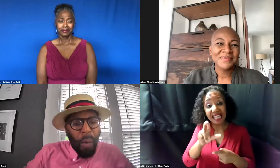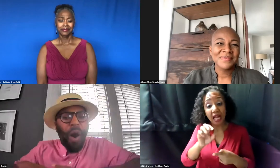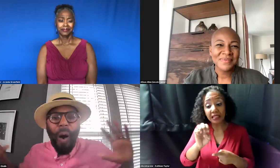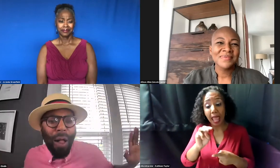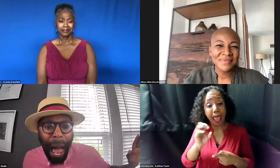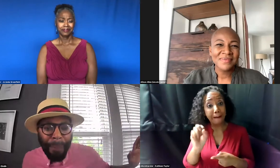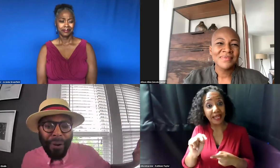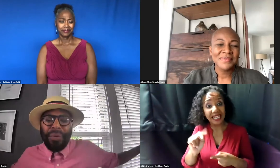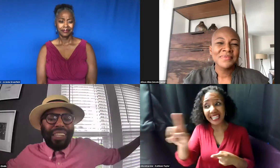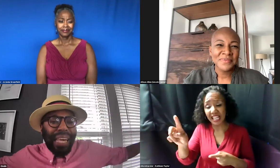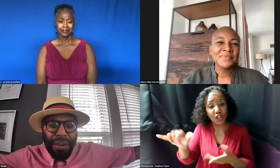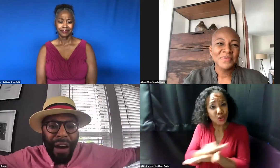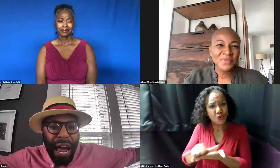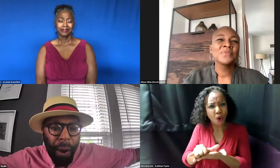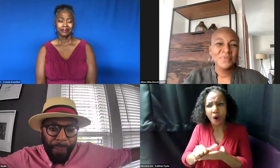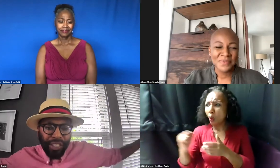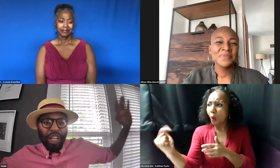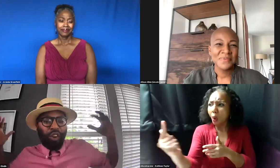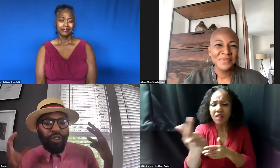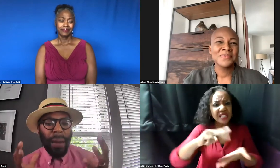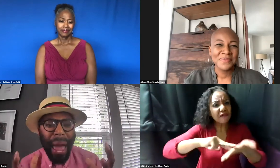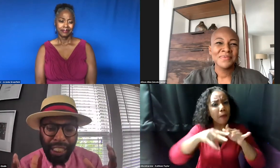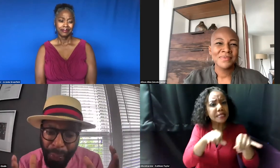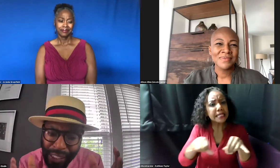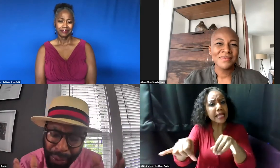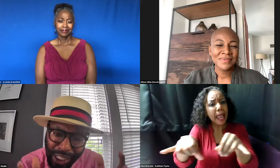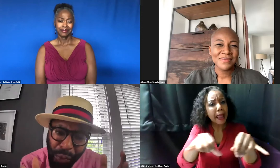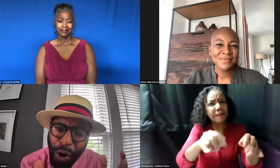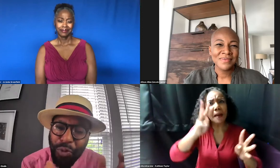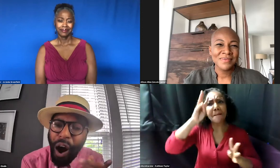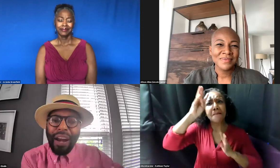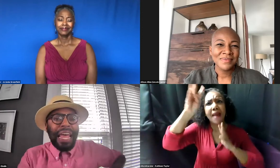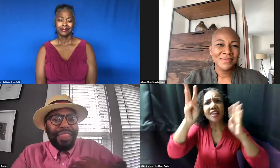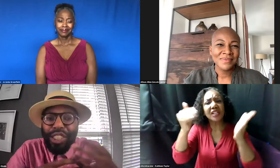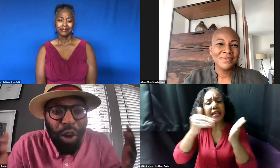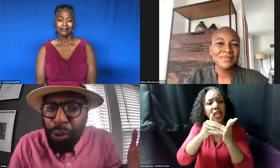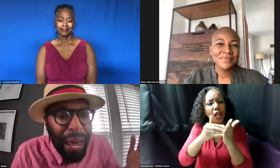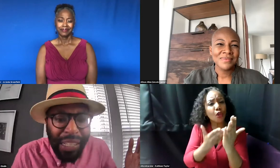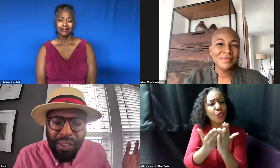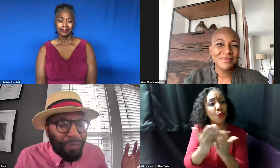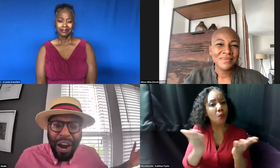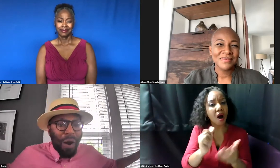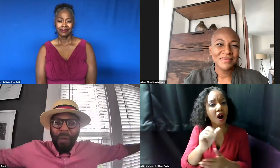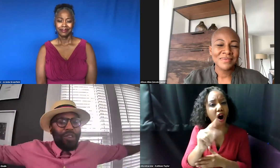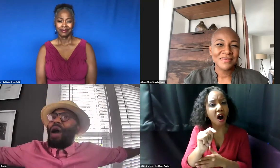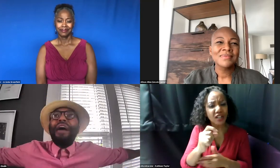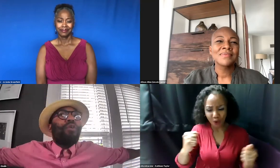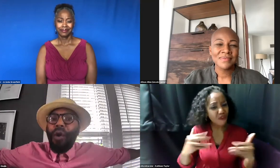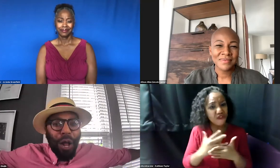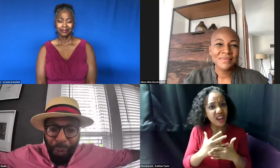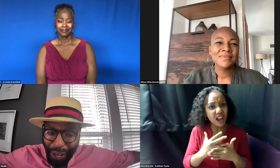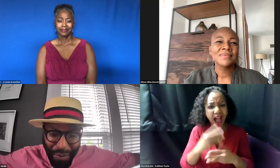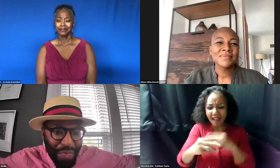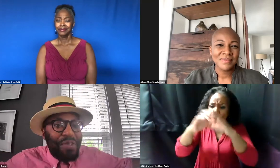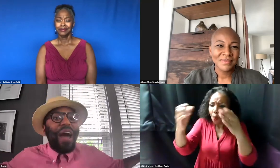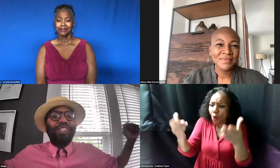Center, we are all operating with the same divine purpose to reimagine the possibilities in the world through art. There's no space to fear when you have the